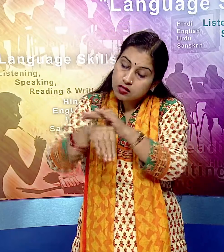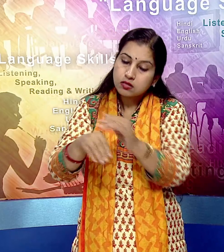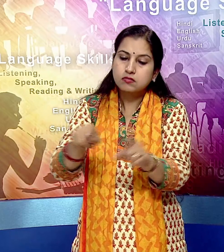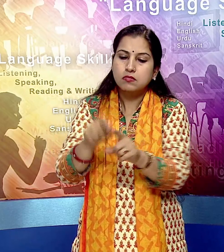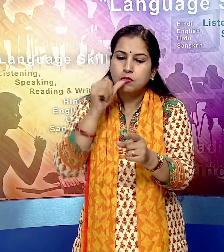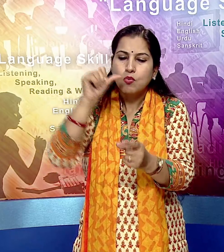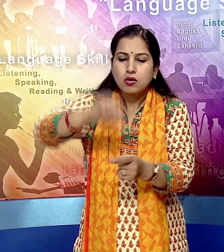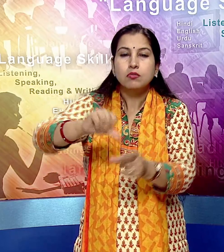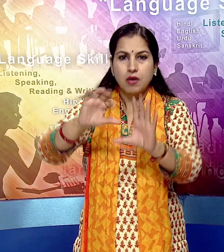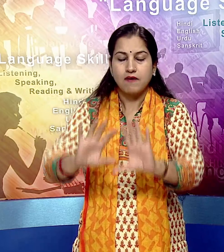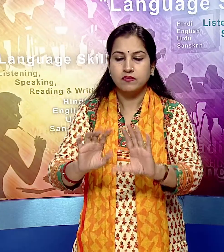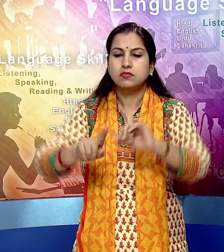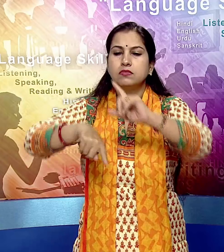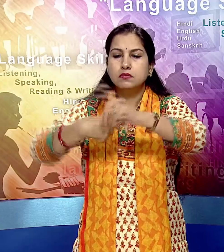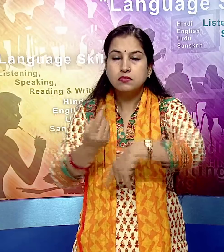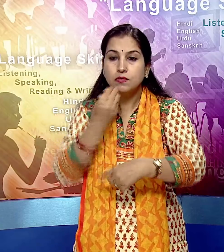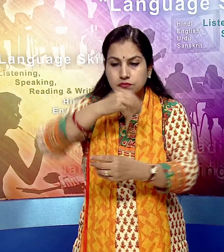exposed to hot air,